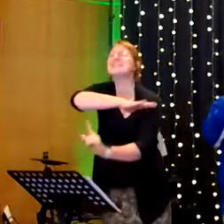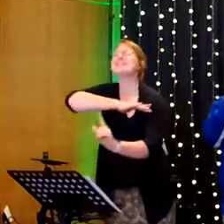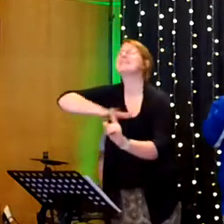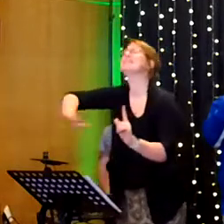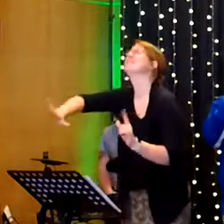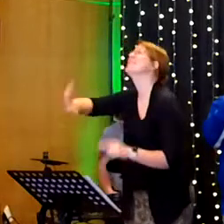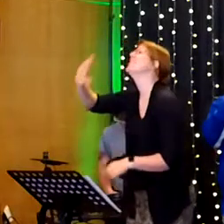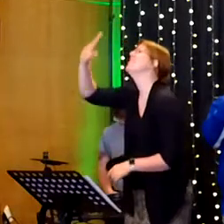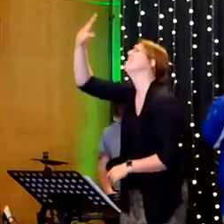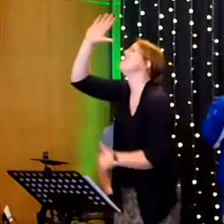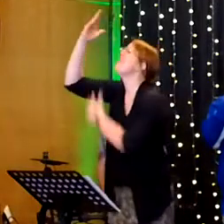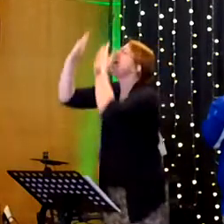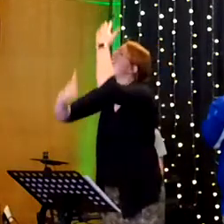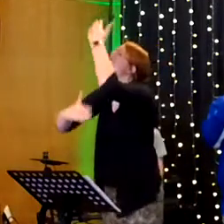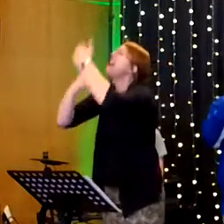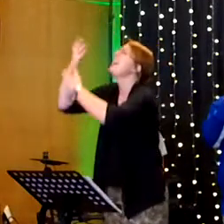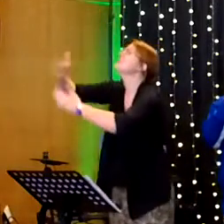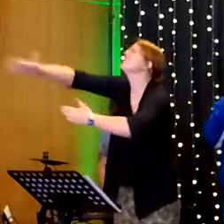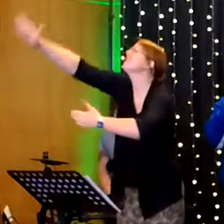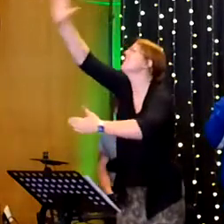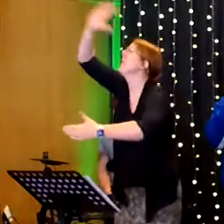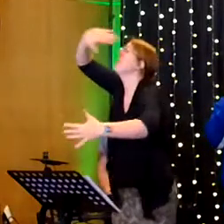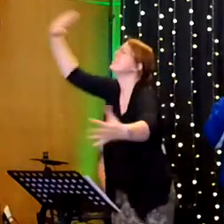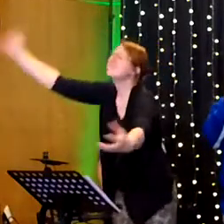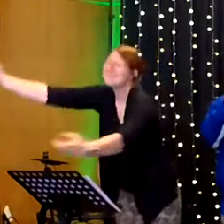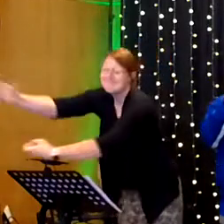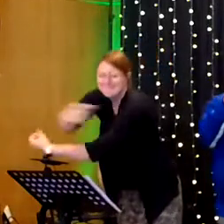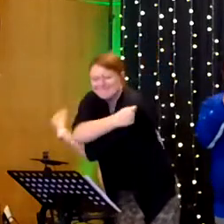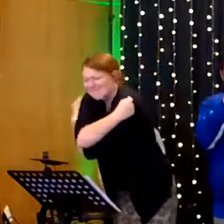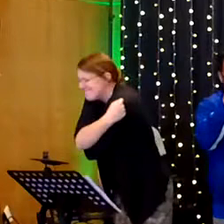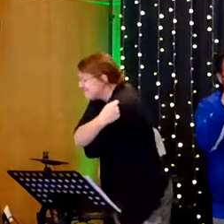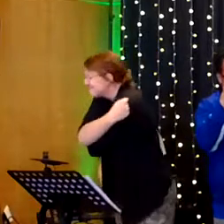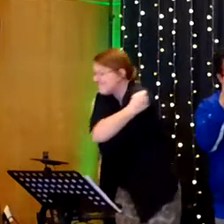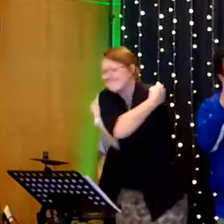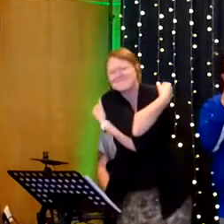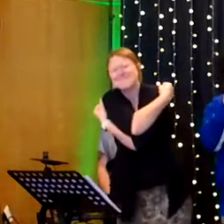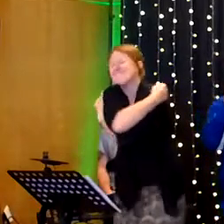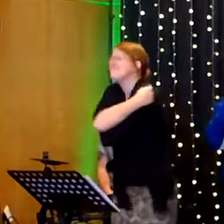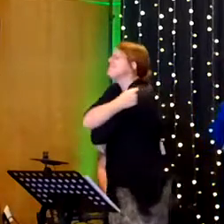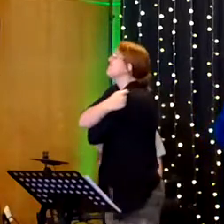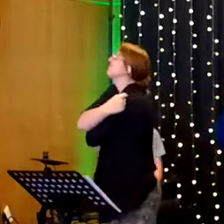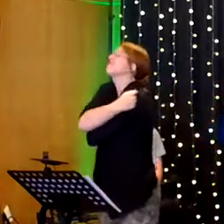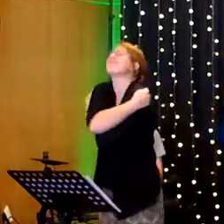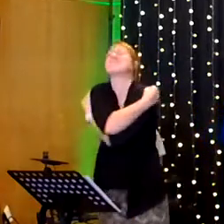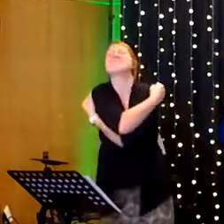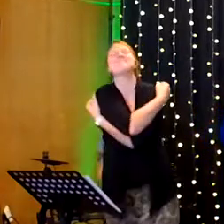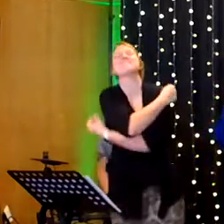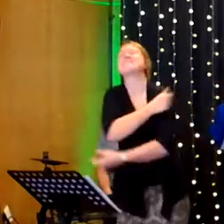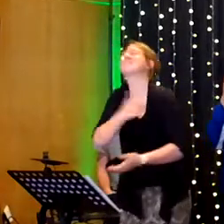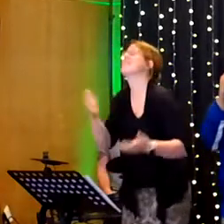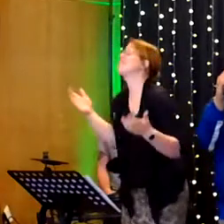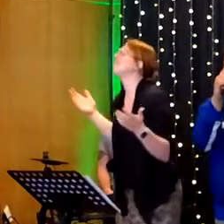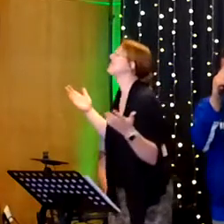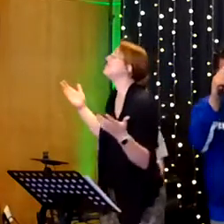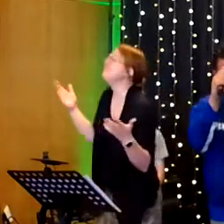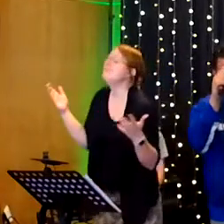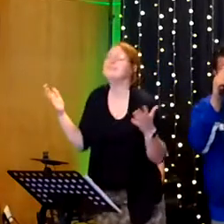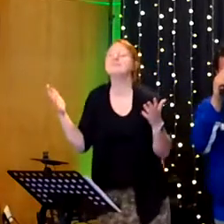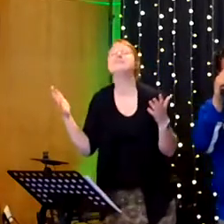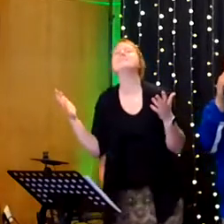By the arms of the Father. Father,